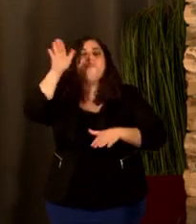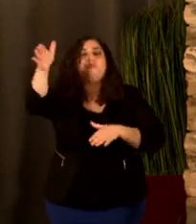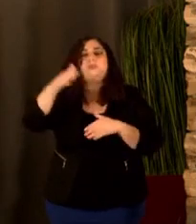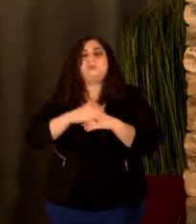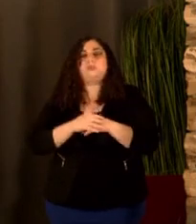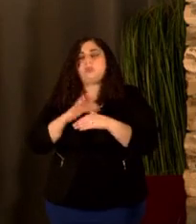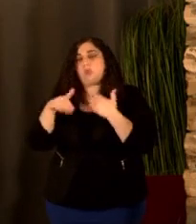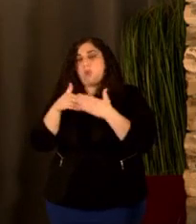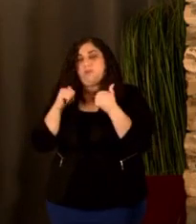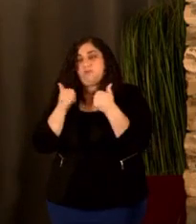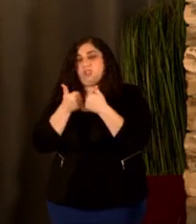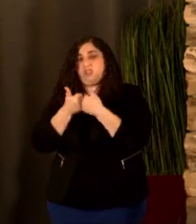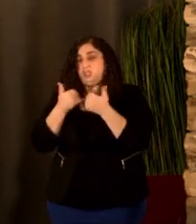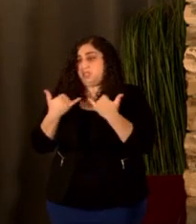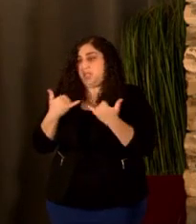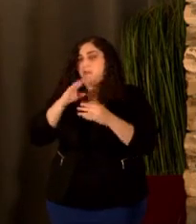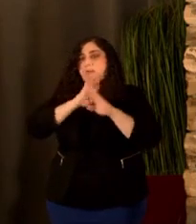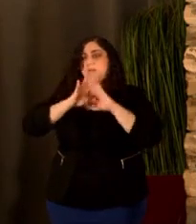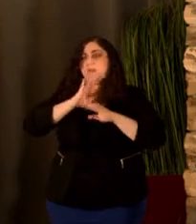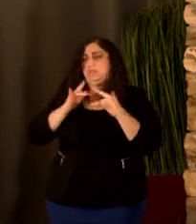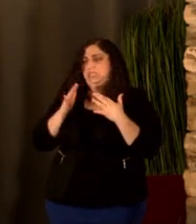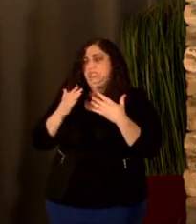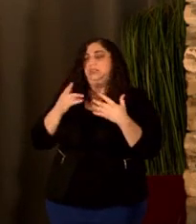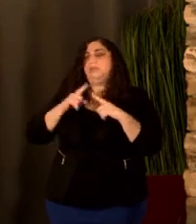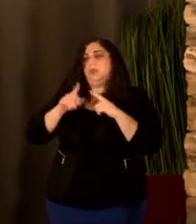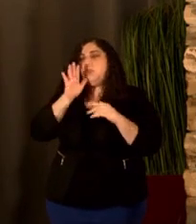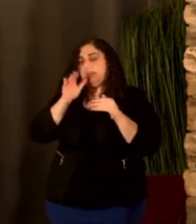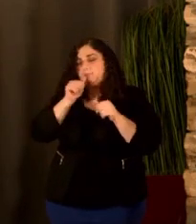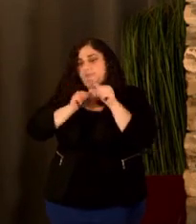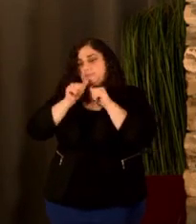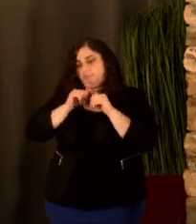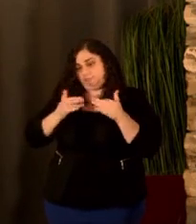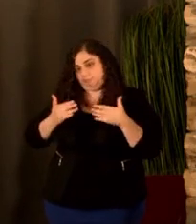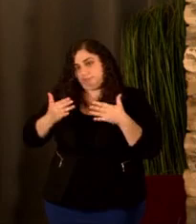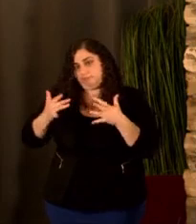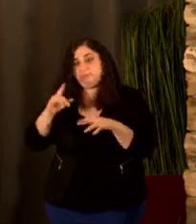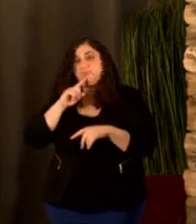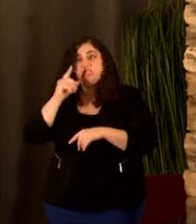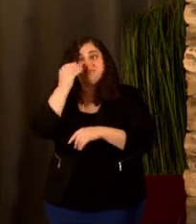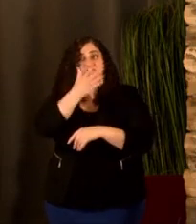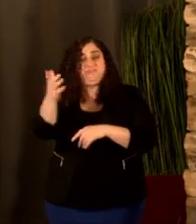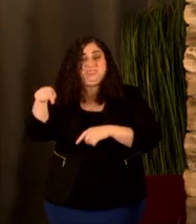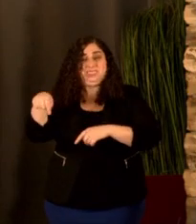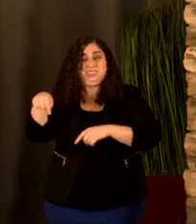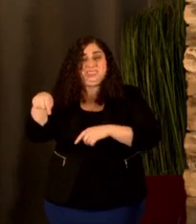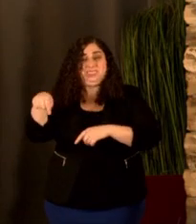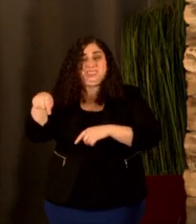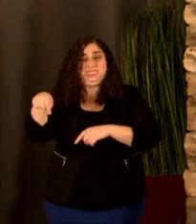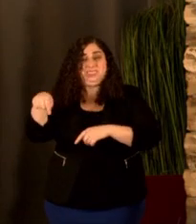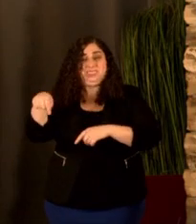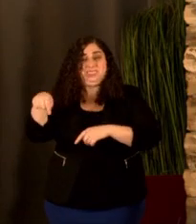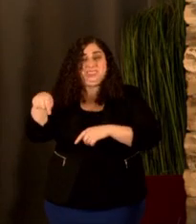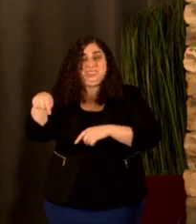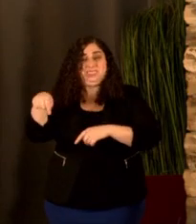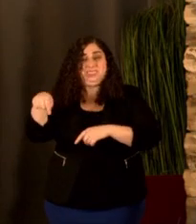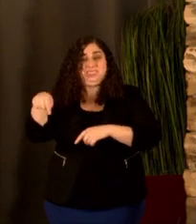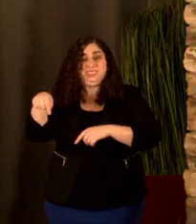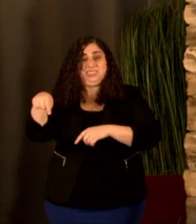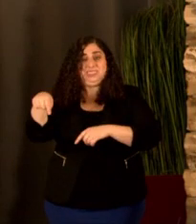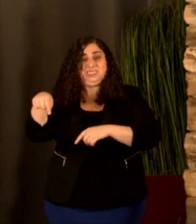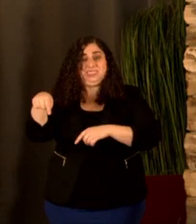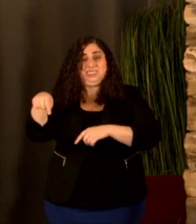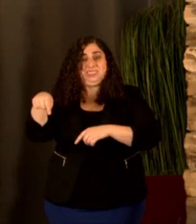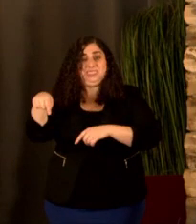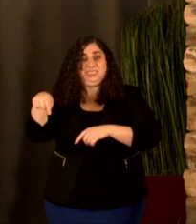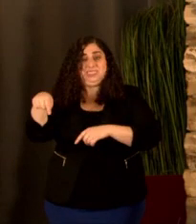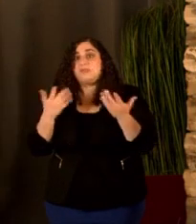that they face. That is a record investment. And this is all possible because of you. This is all